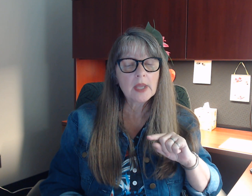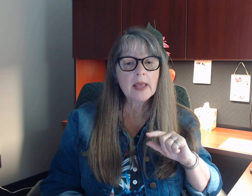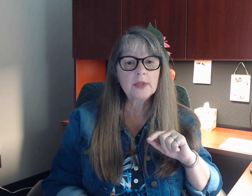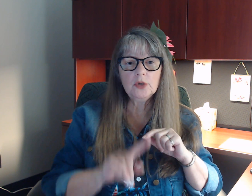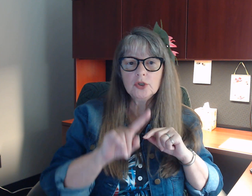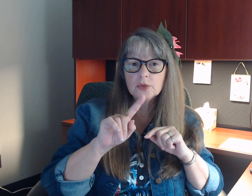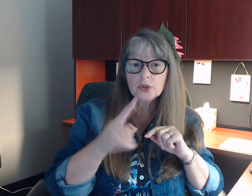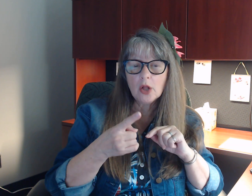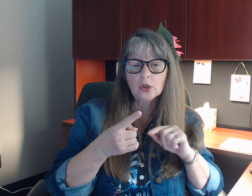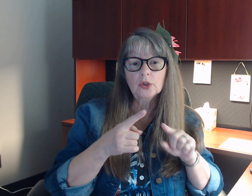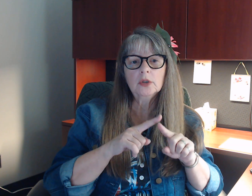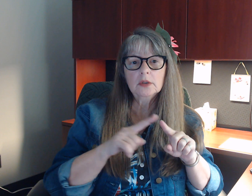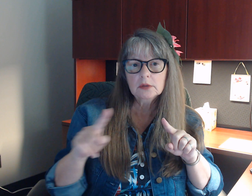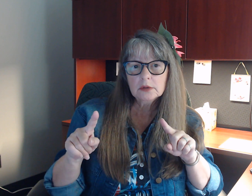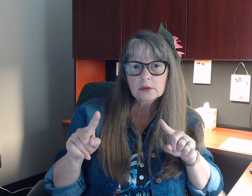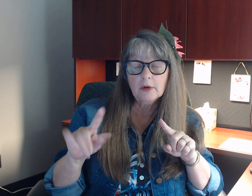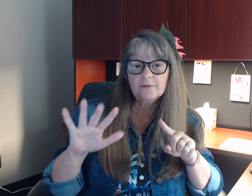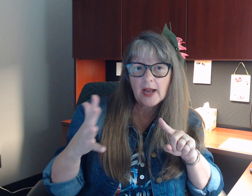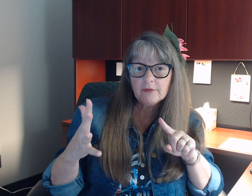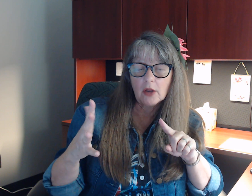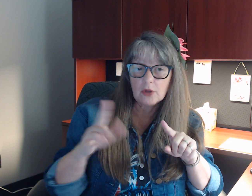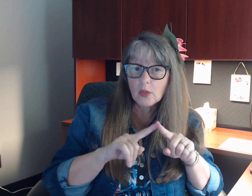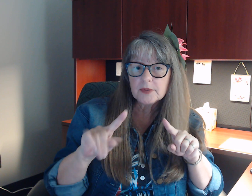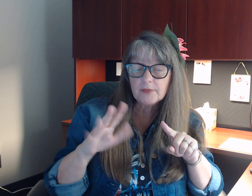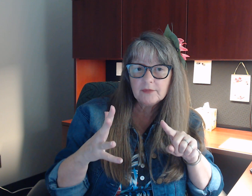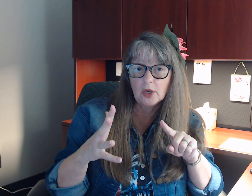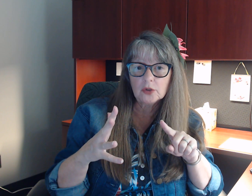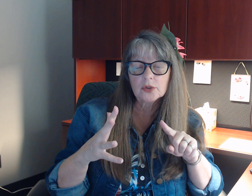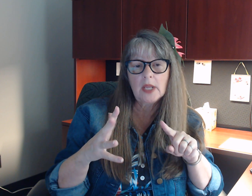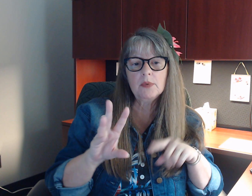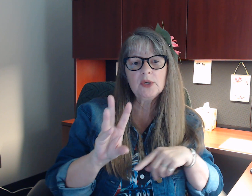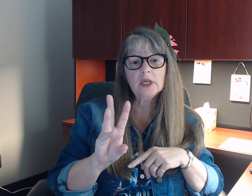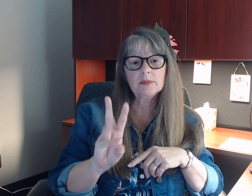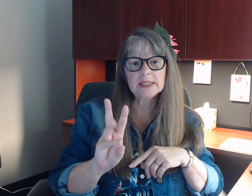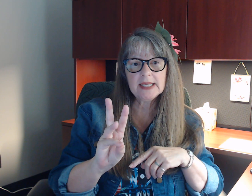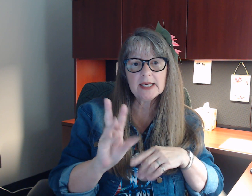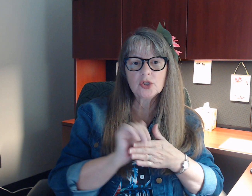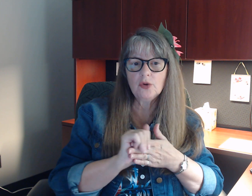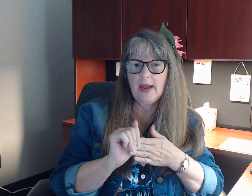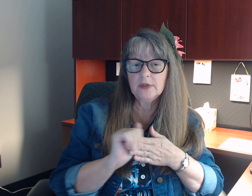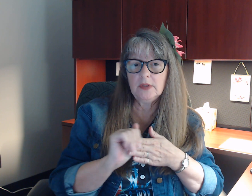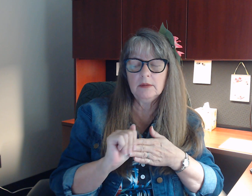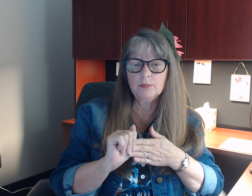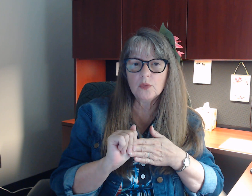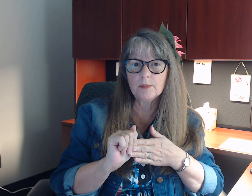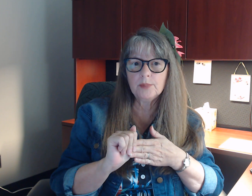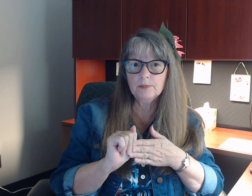That you can do $1, $5, all up to $5, and when you get up to $6, you have to then pull